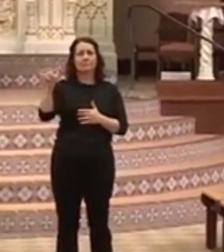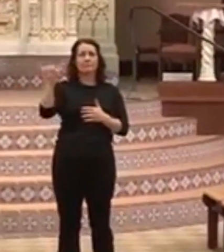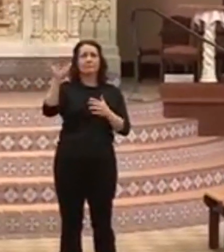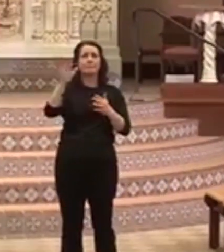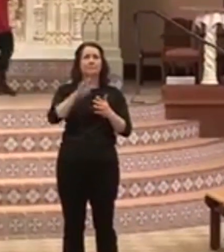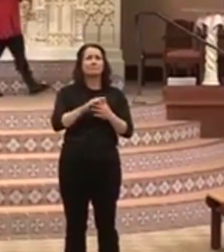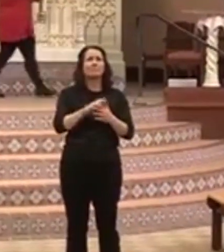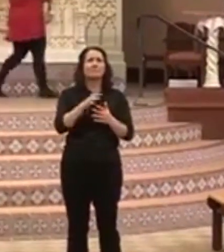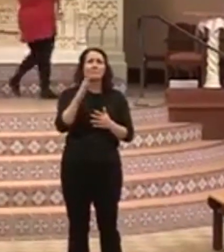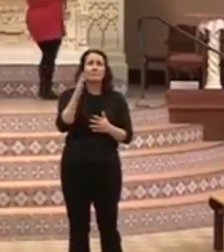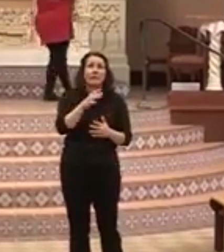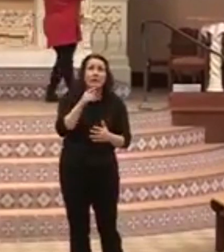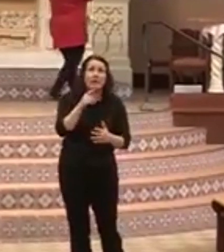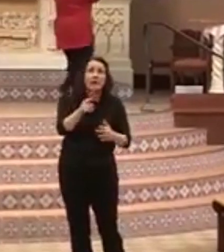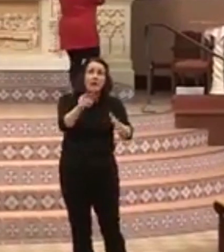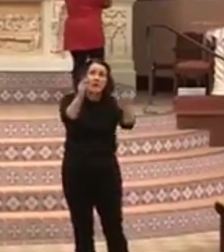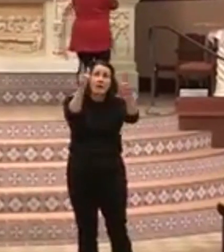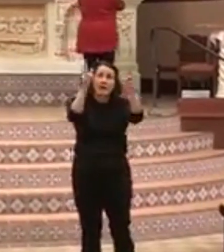when you